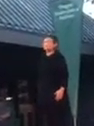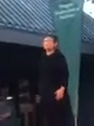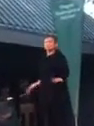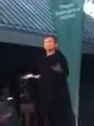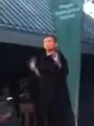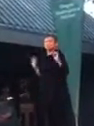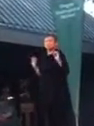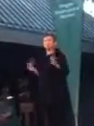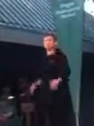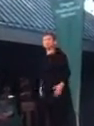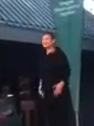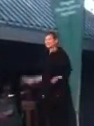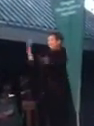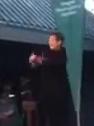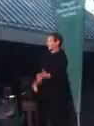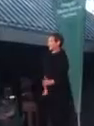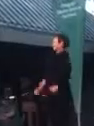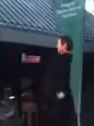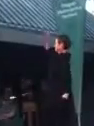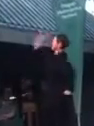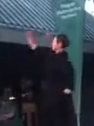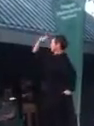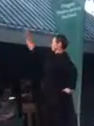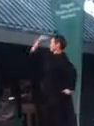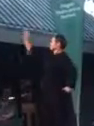There wasn't any response. So he knocked again.